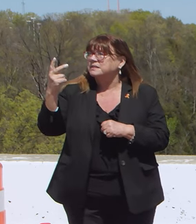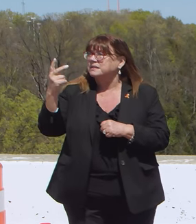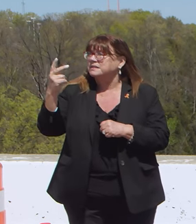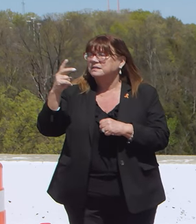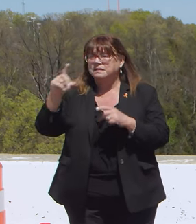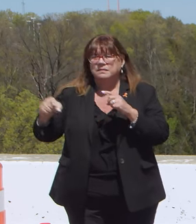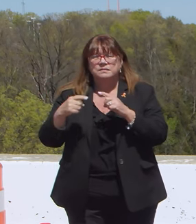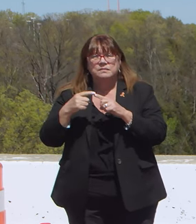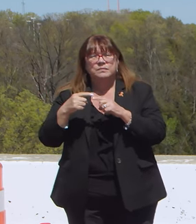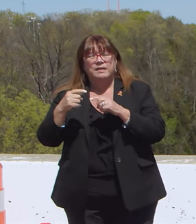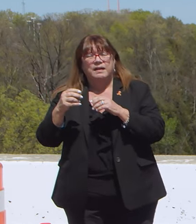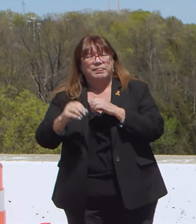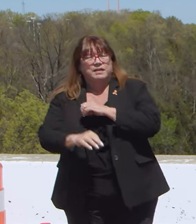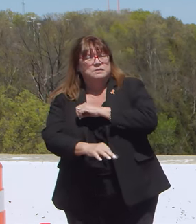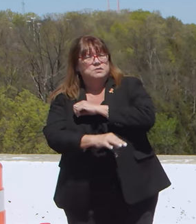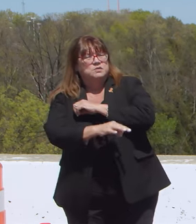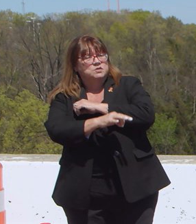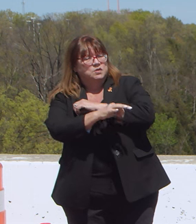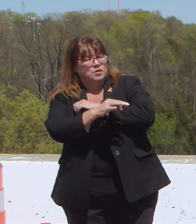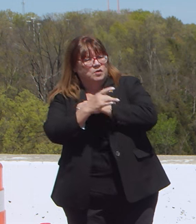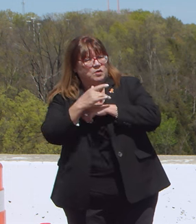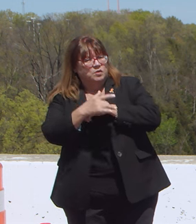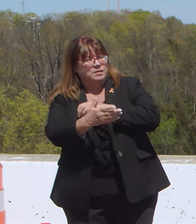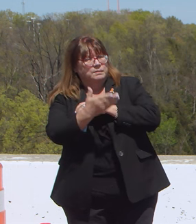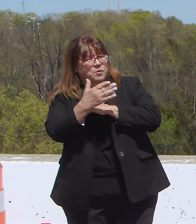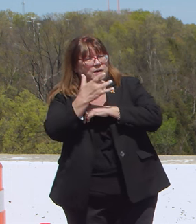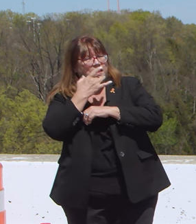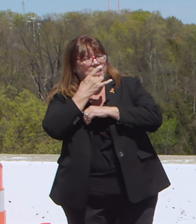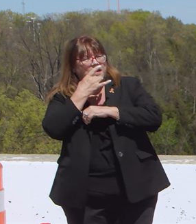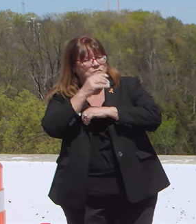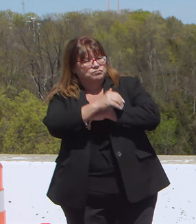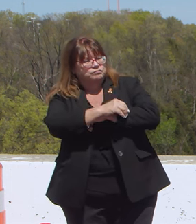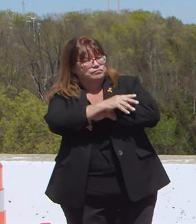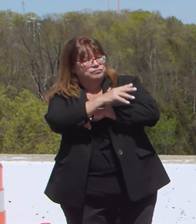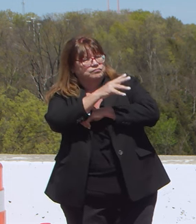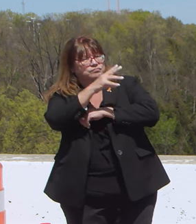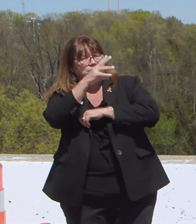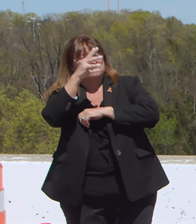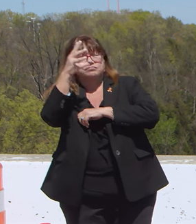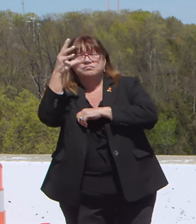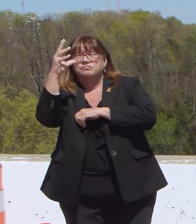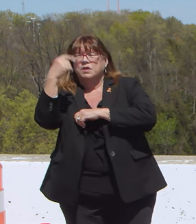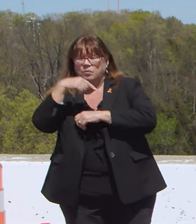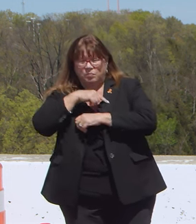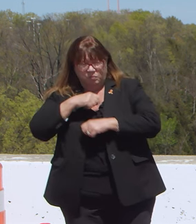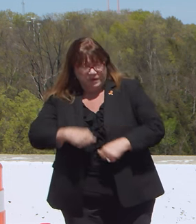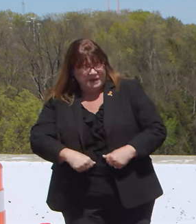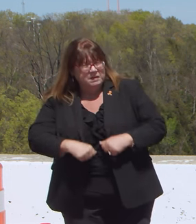see by the dawn's early light what